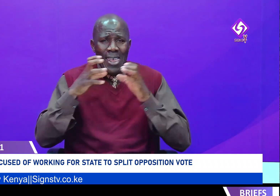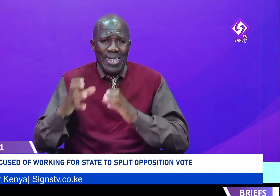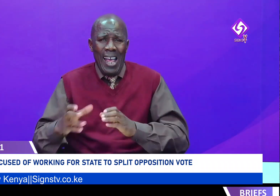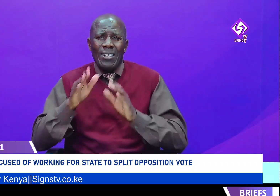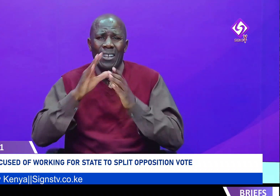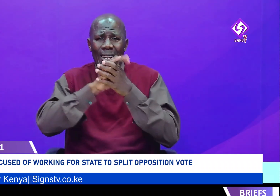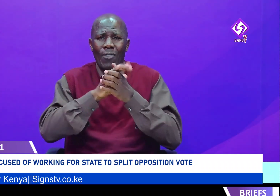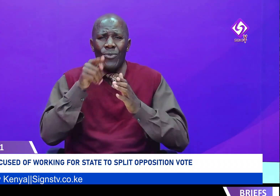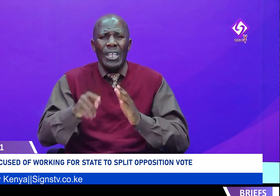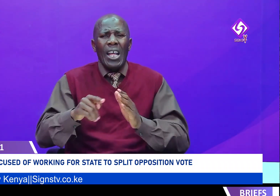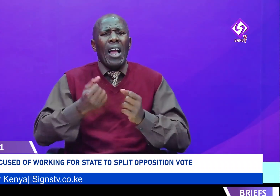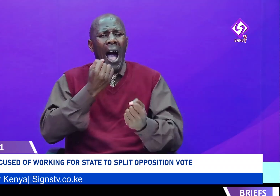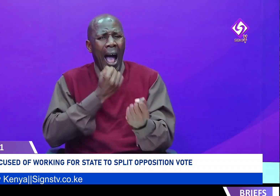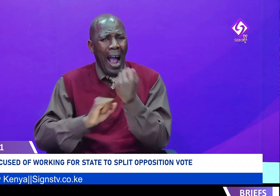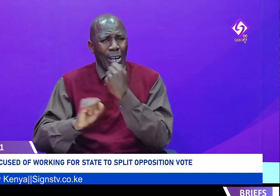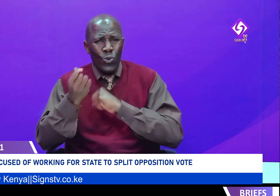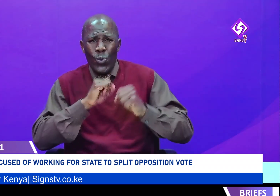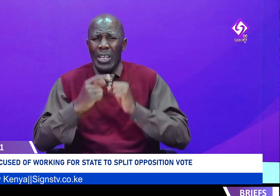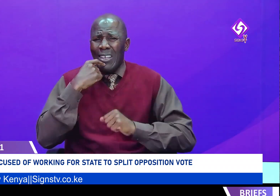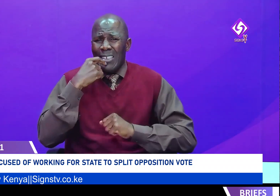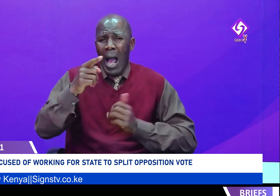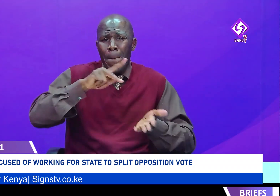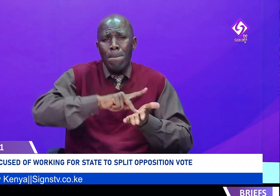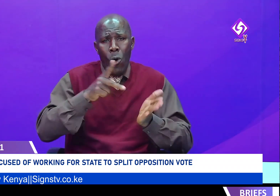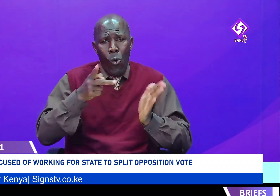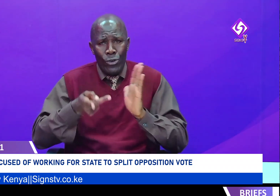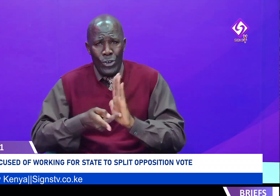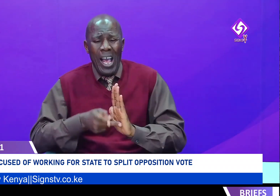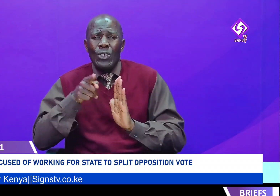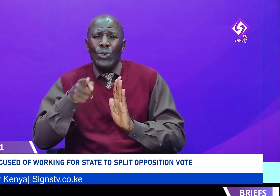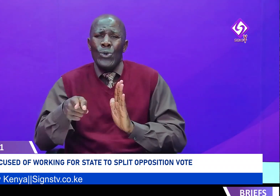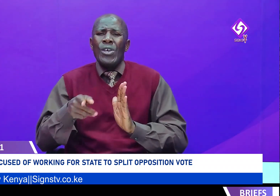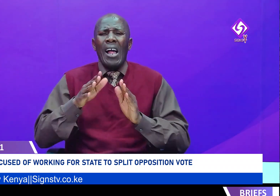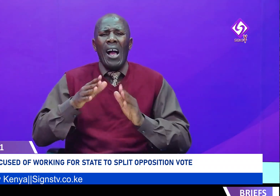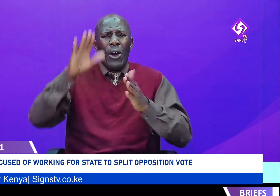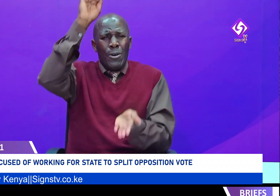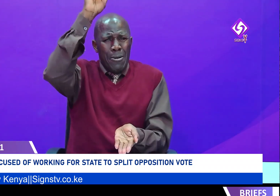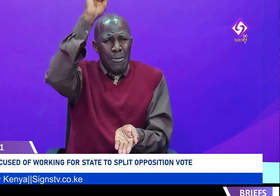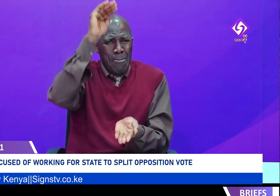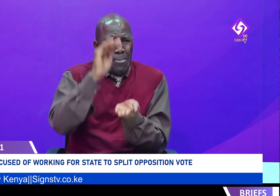of deliberately acting as a state project intended to split the opposition vote.